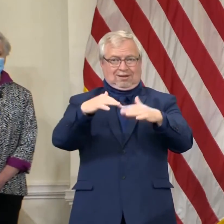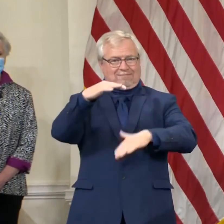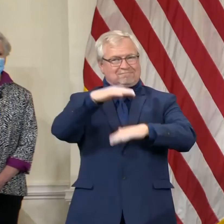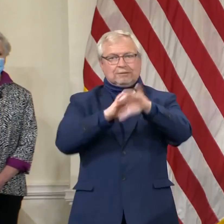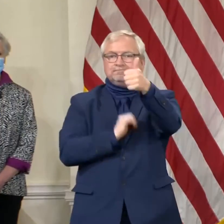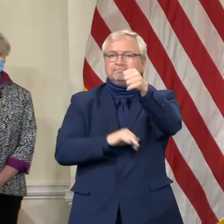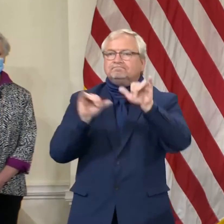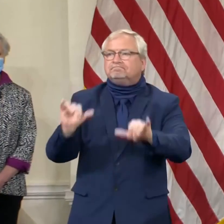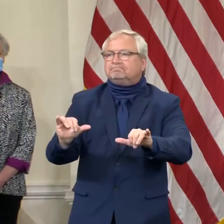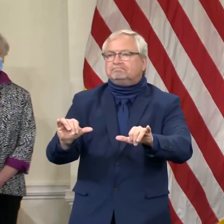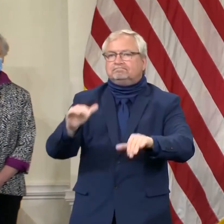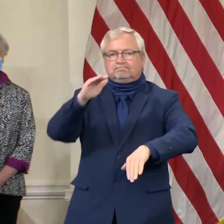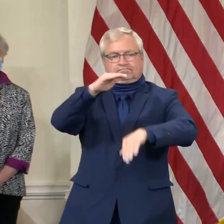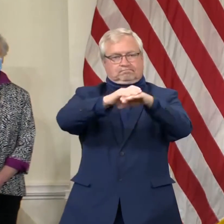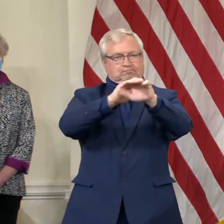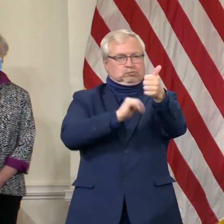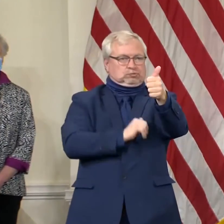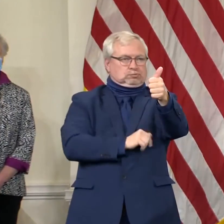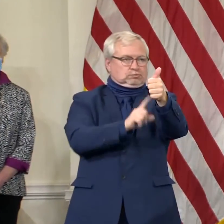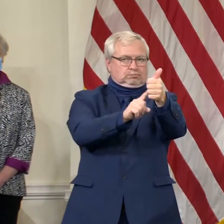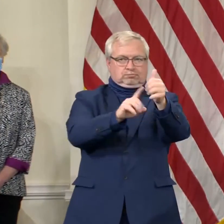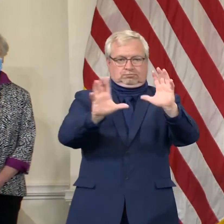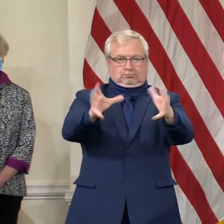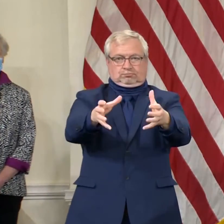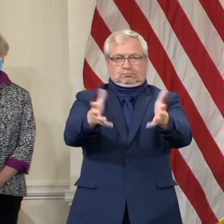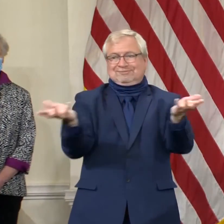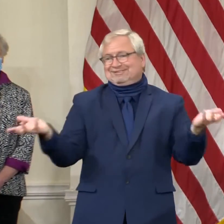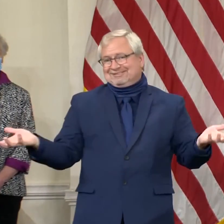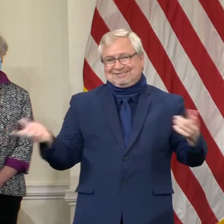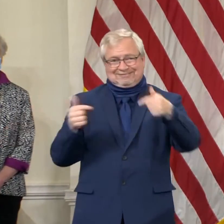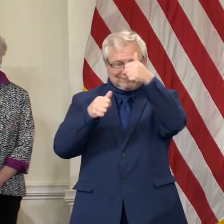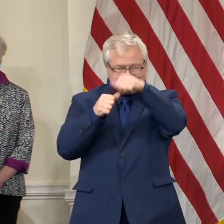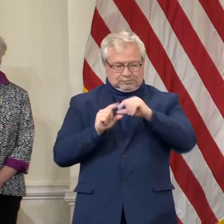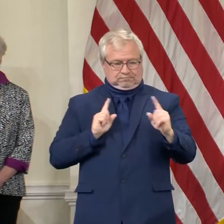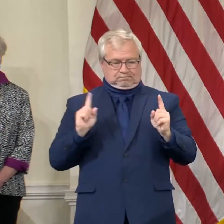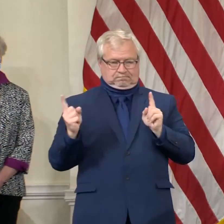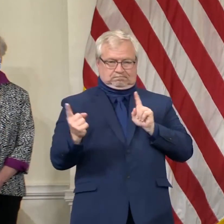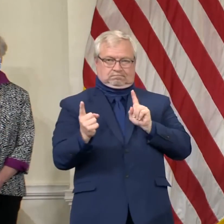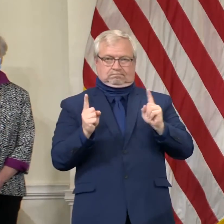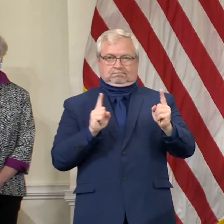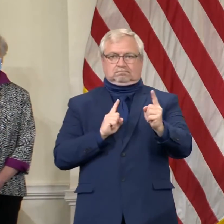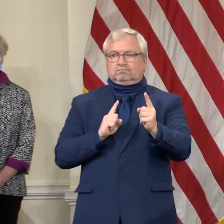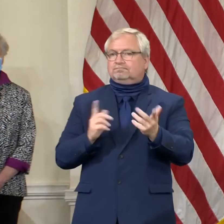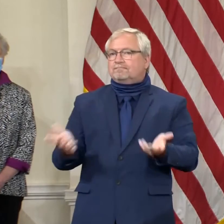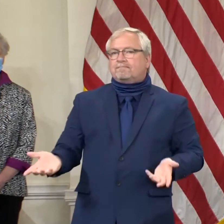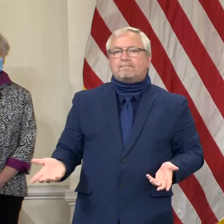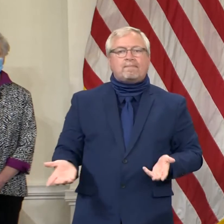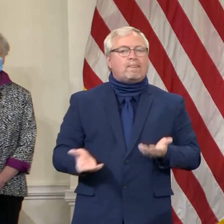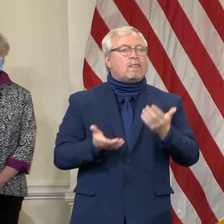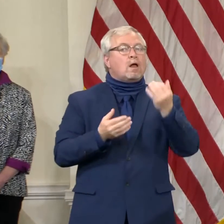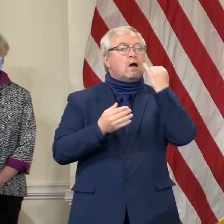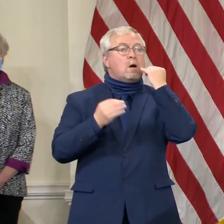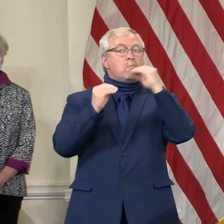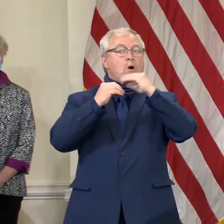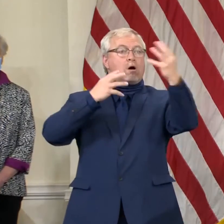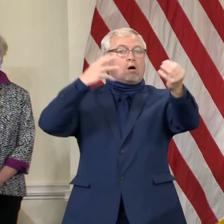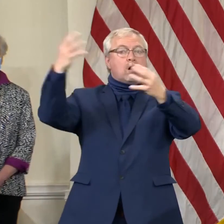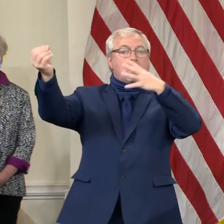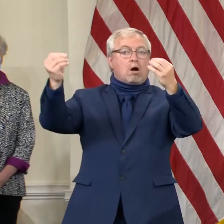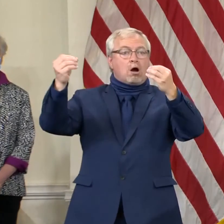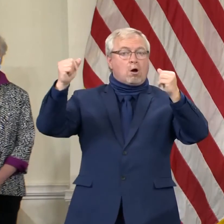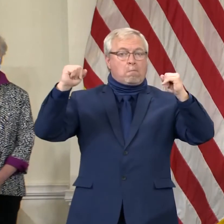together, staying 6 feet apart. But whenever you have more people outside doing more things, we run the risk of people